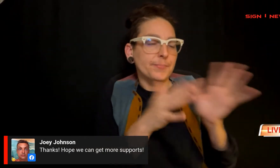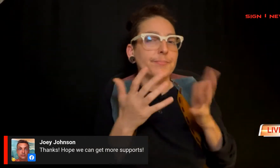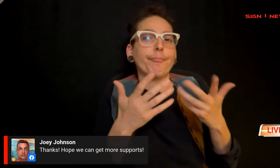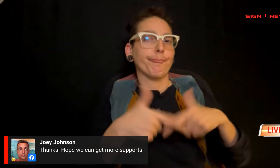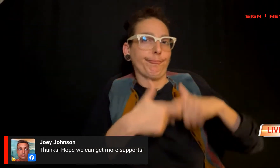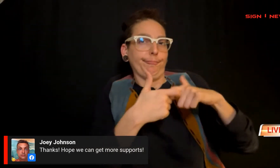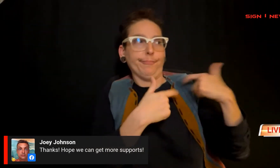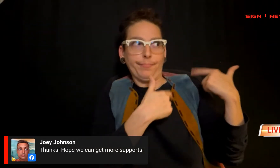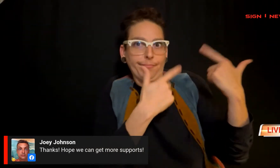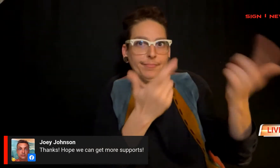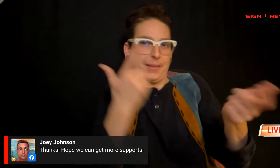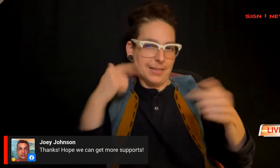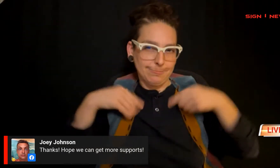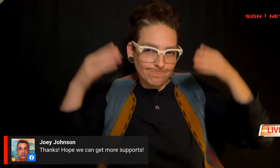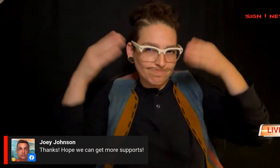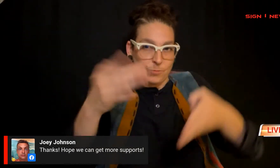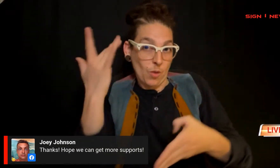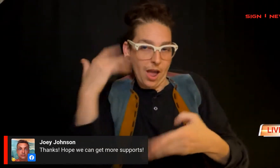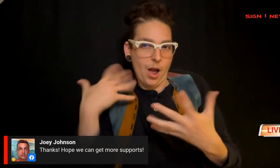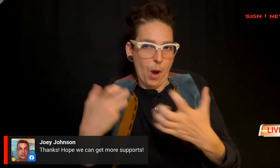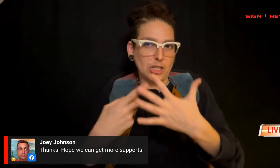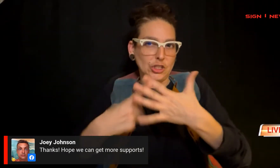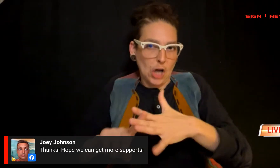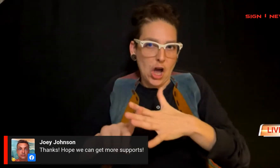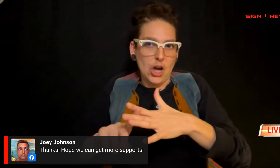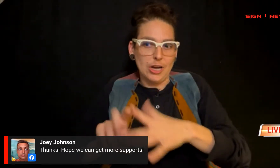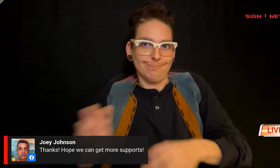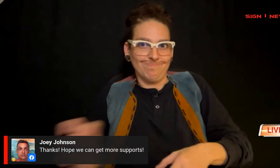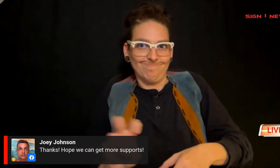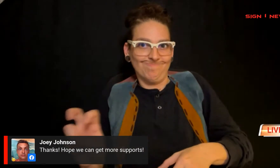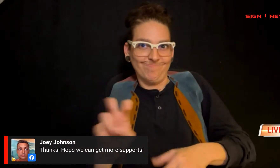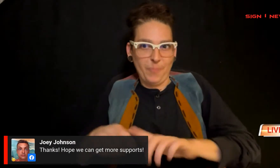I directed a short film. But right now I'm just kind of